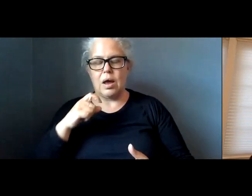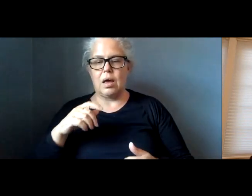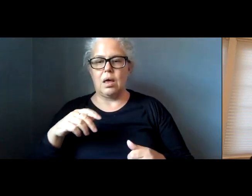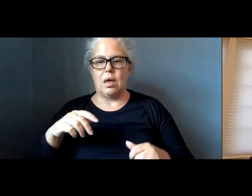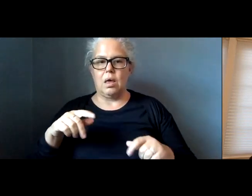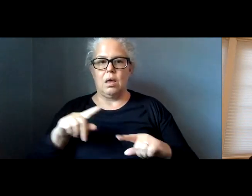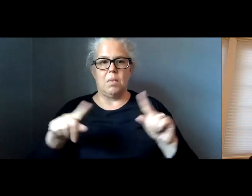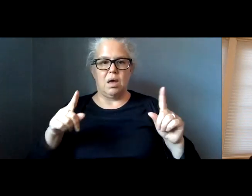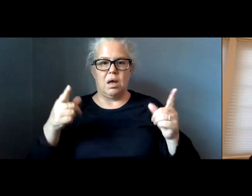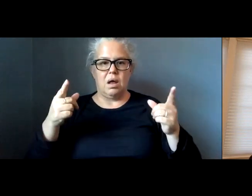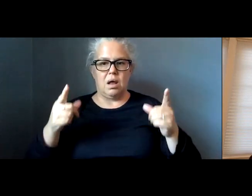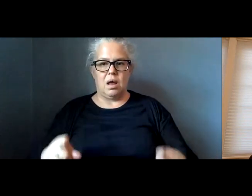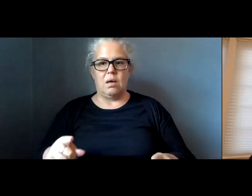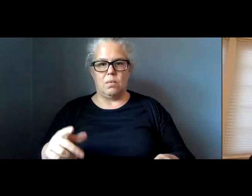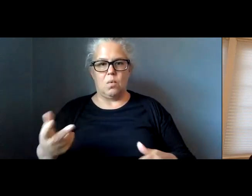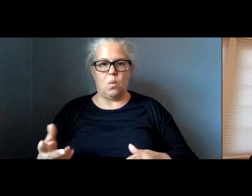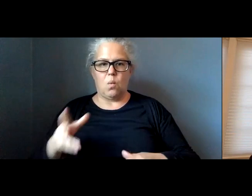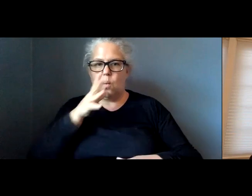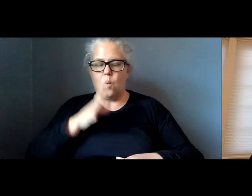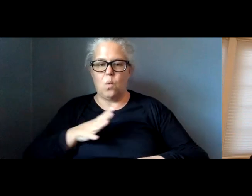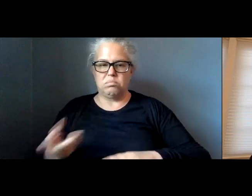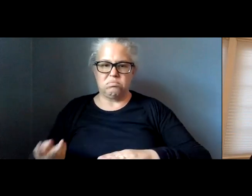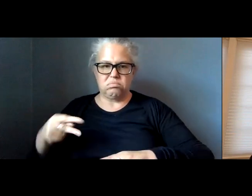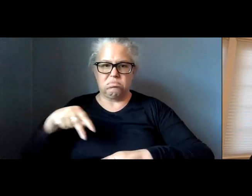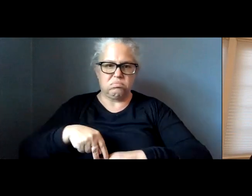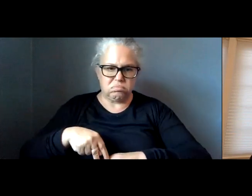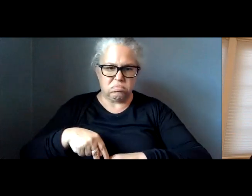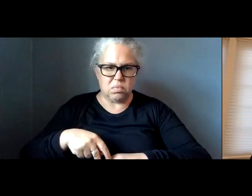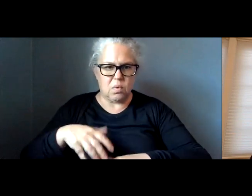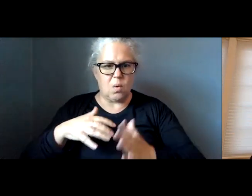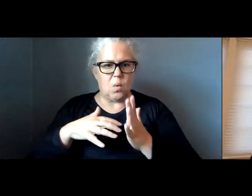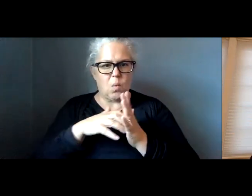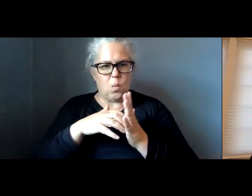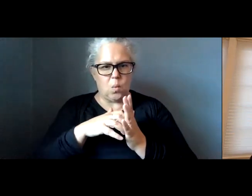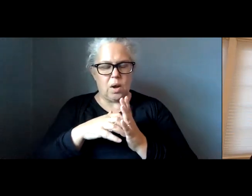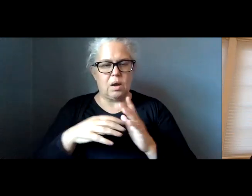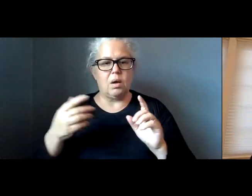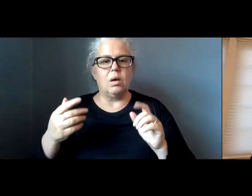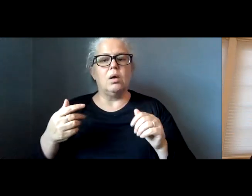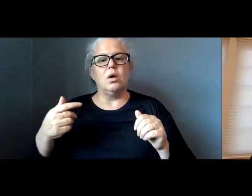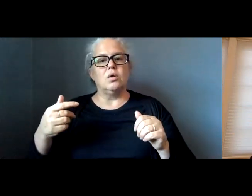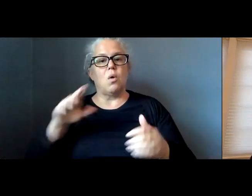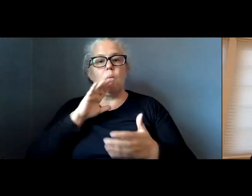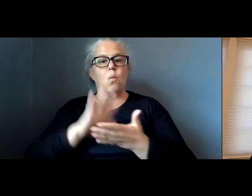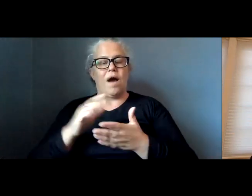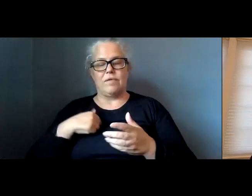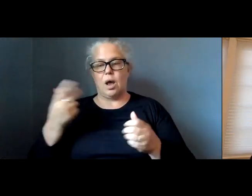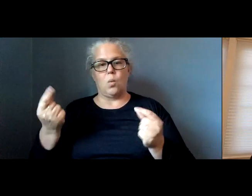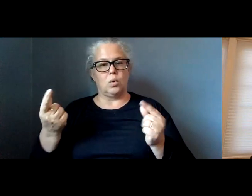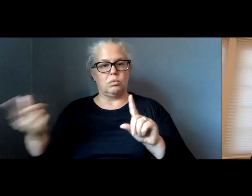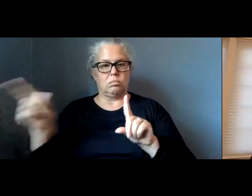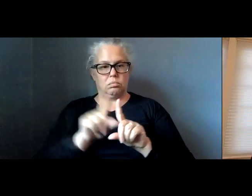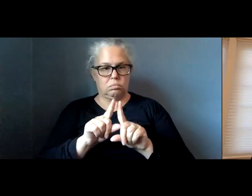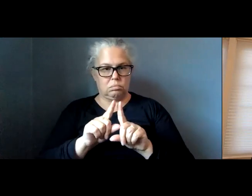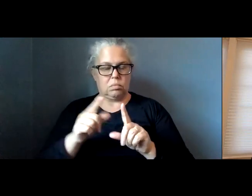no time. The woman was up but barely moving. Barbara and I took turns staying next to her or leading her by pointing to each